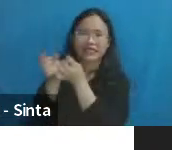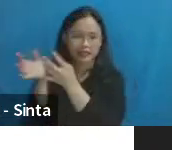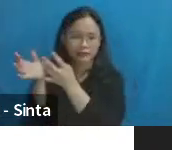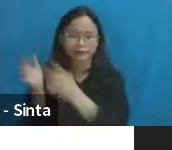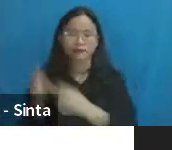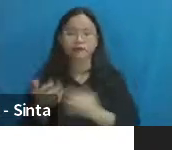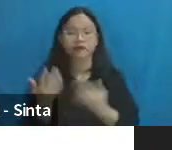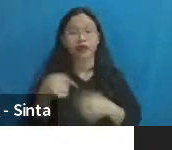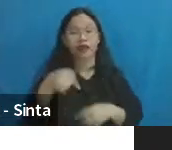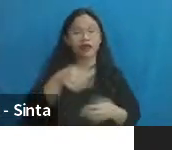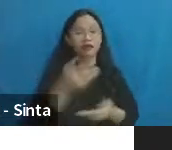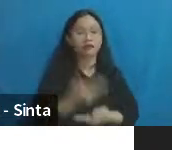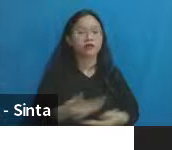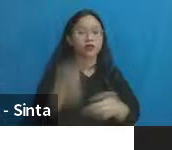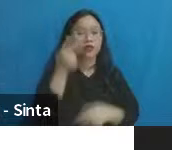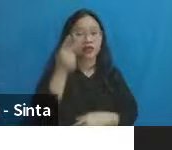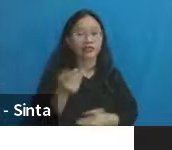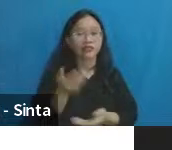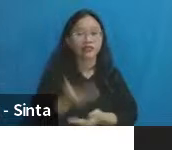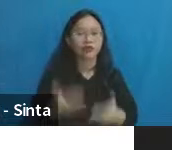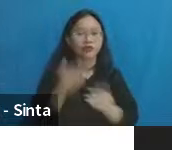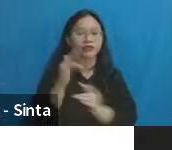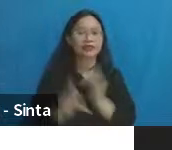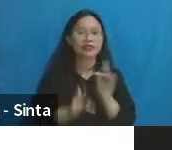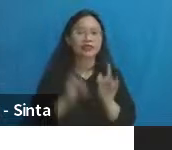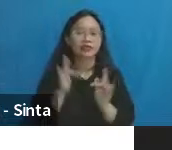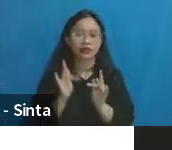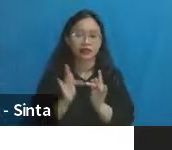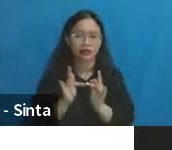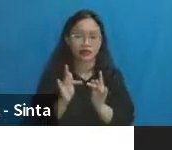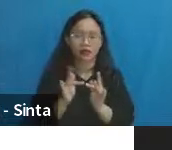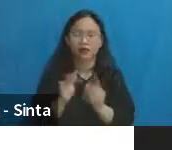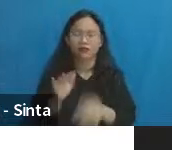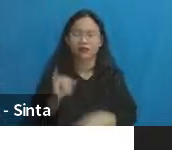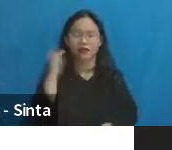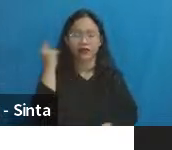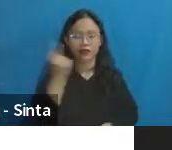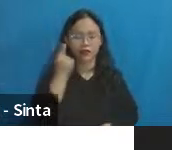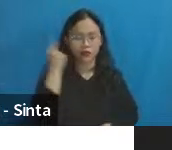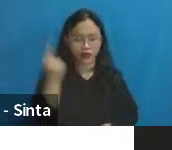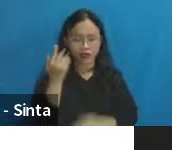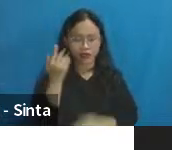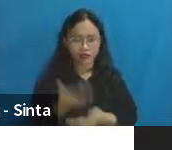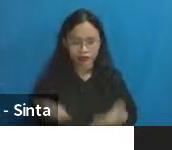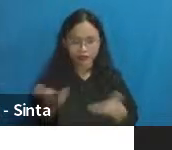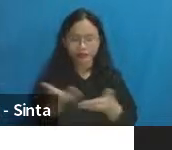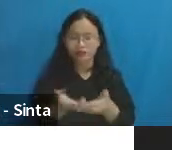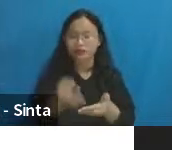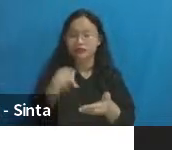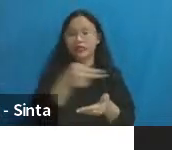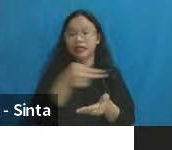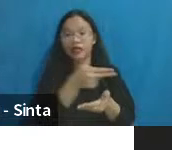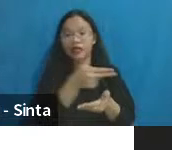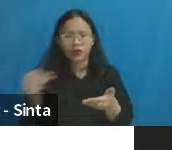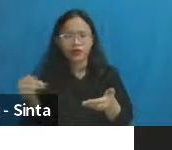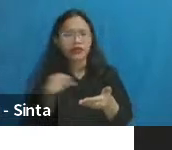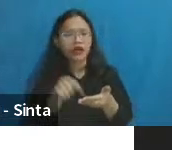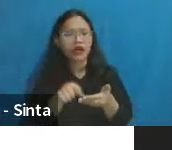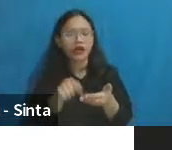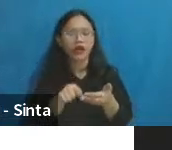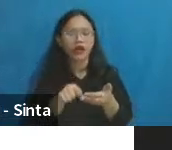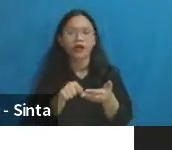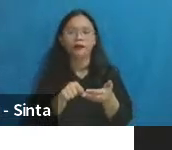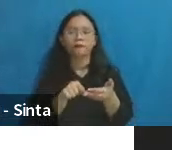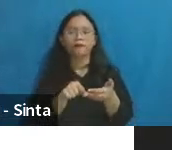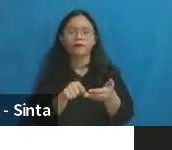the Universal Periodic Review, where Indonesia was reviewed by the member states of the UN in terms of